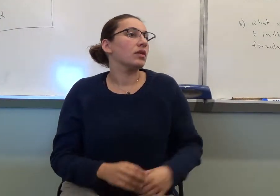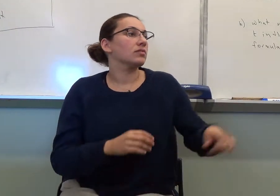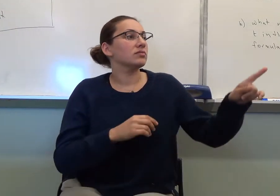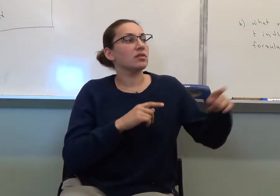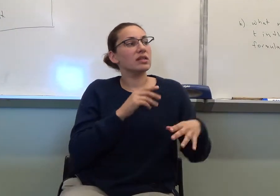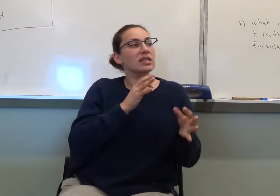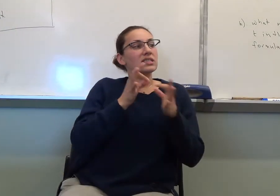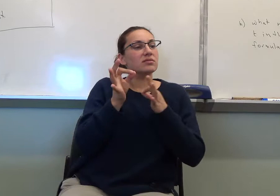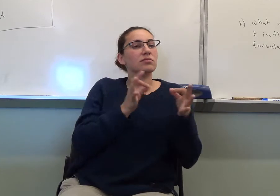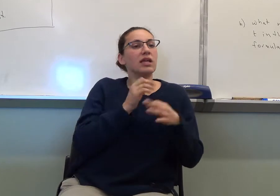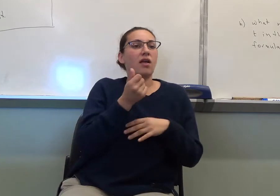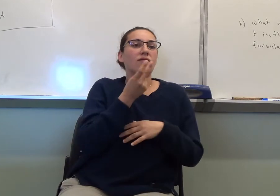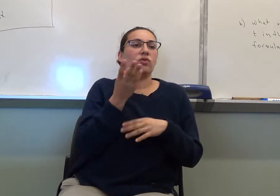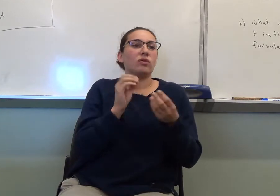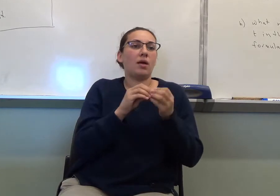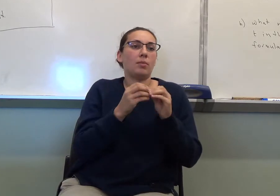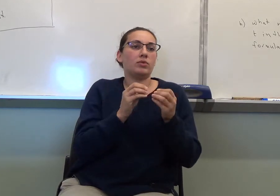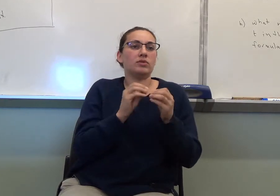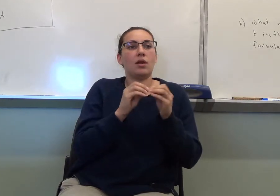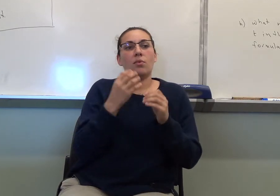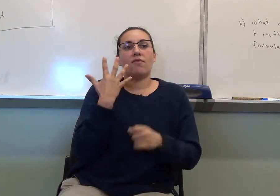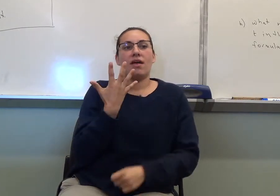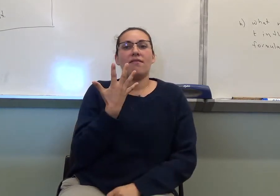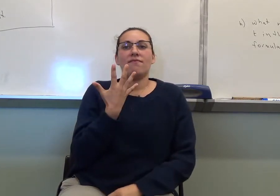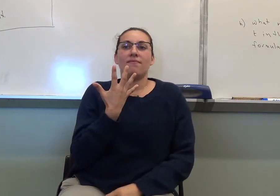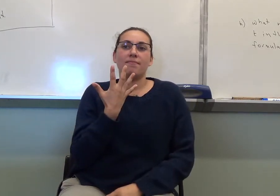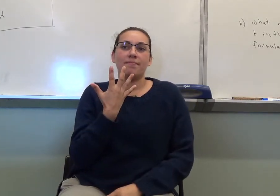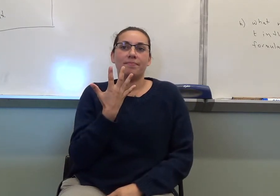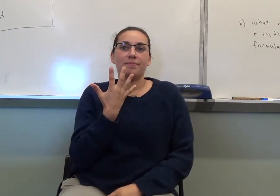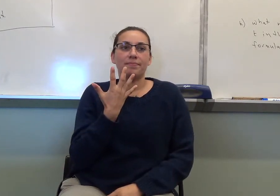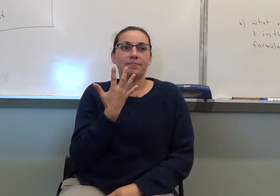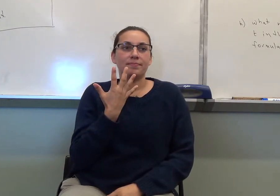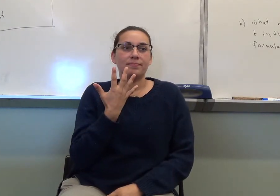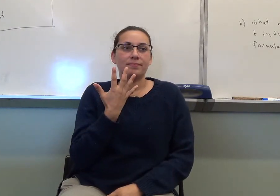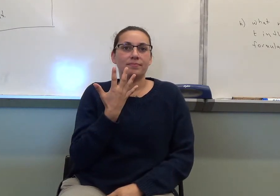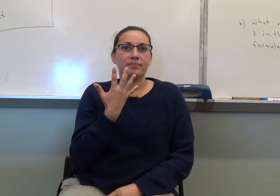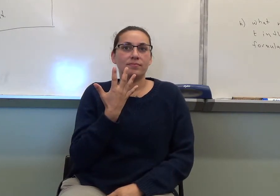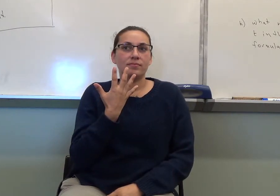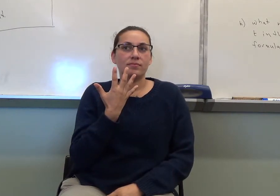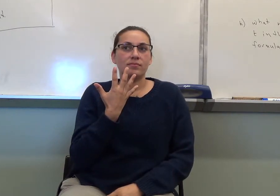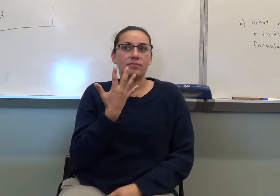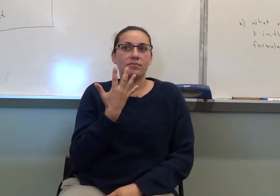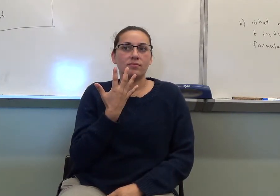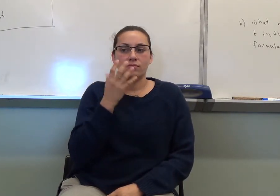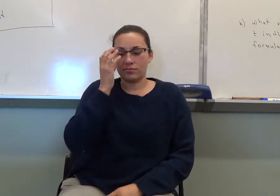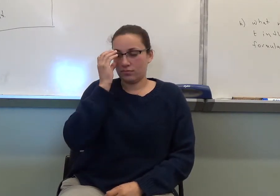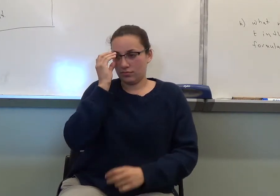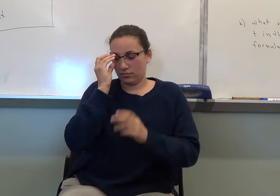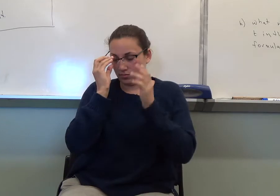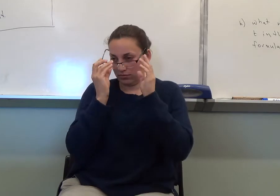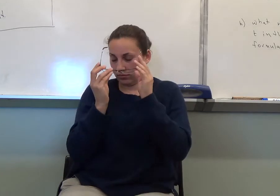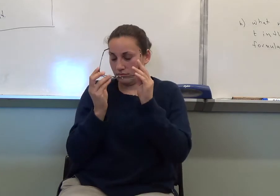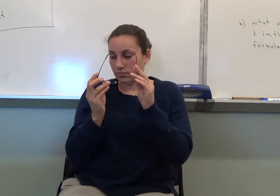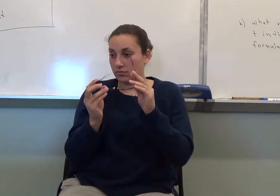problem number 2? Yeah. Number 5. Number 5, on, this is on the It's on previous page,